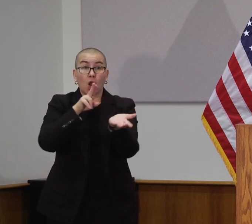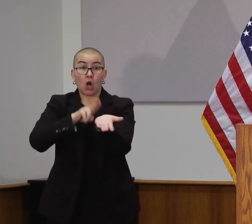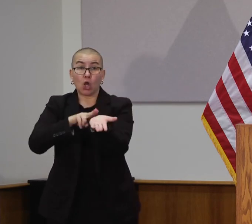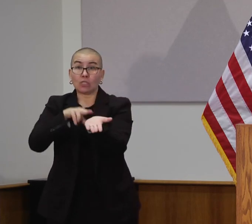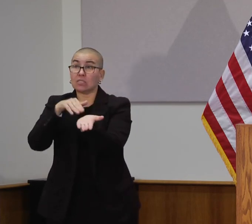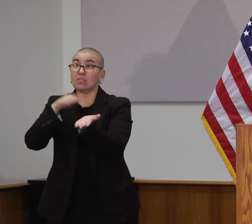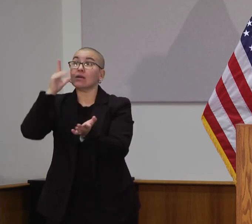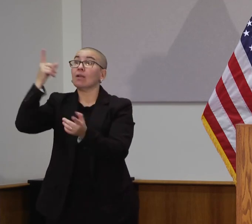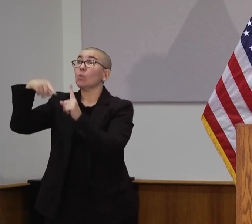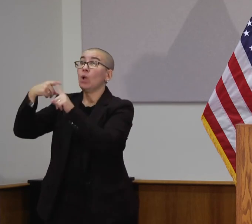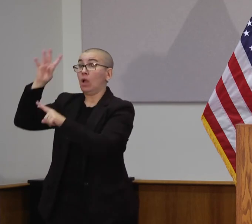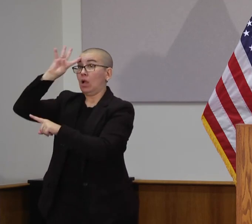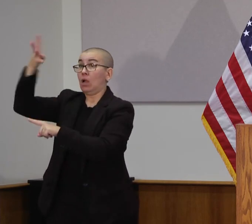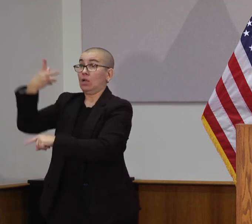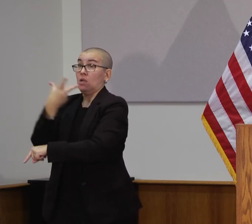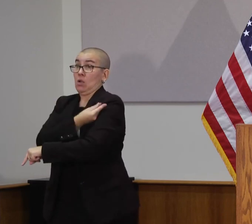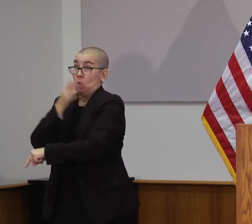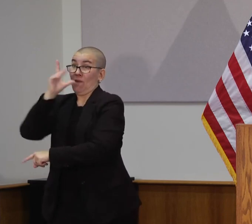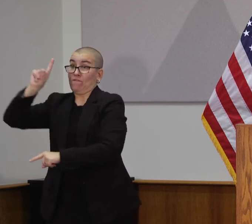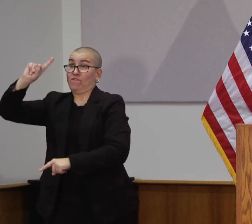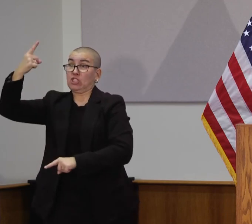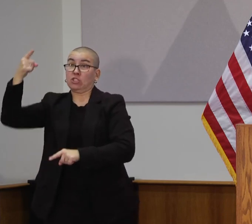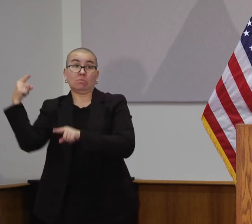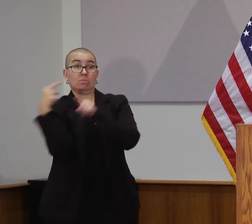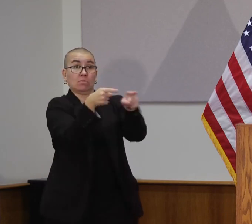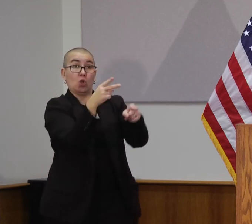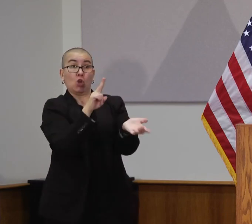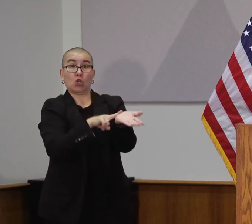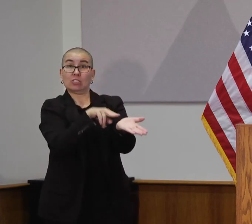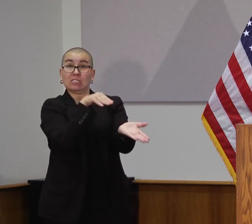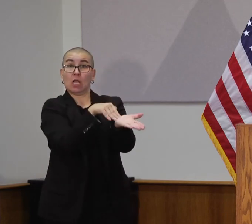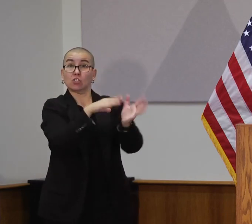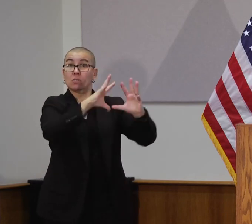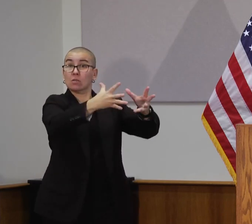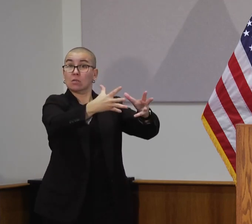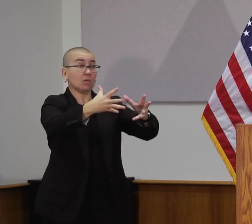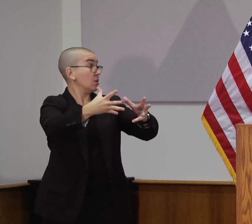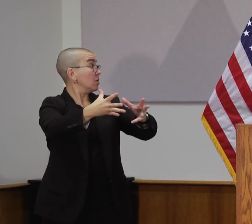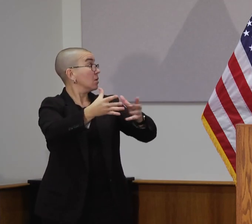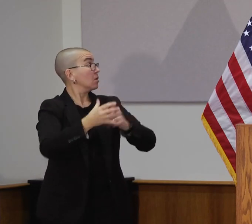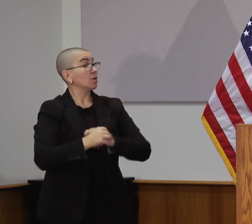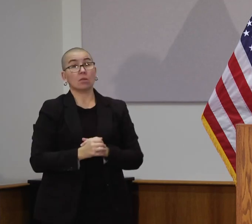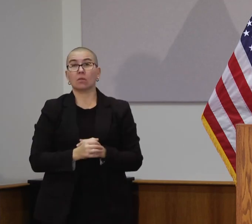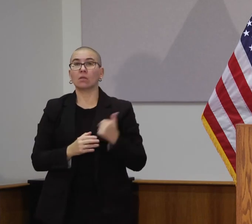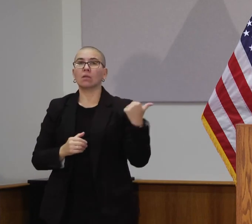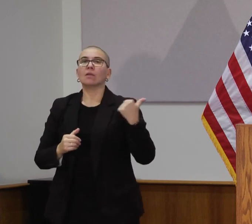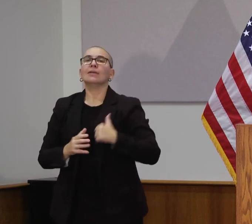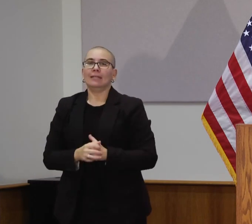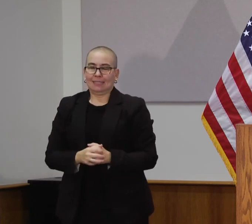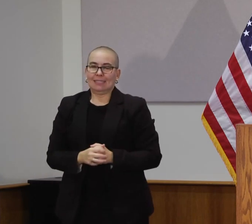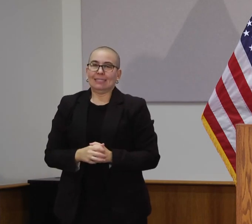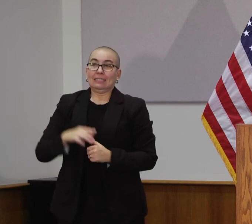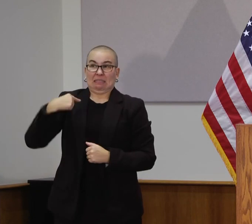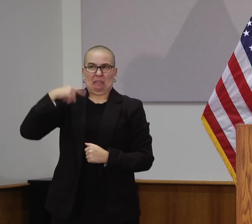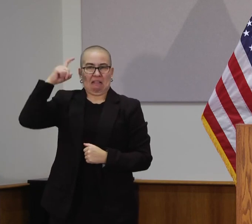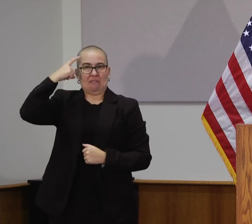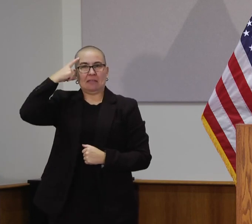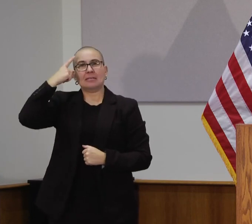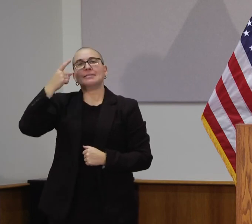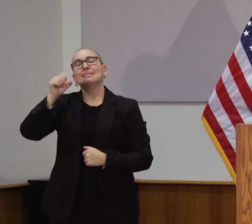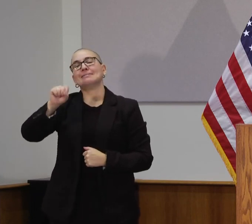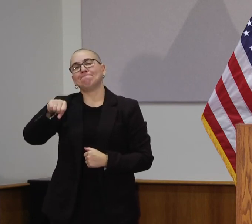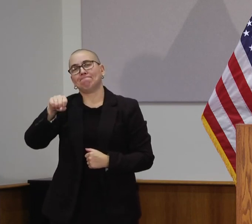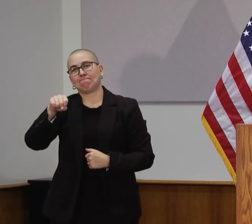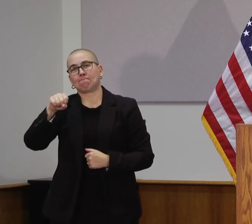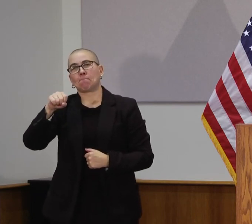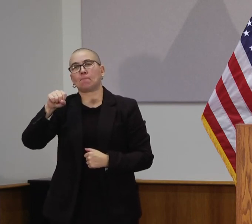to let Jan speak to the specifics. I think it's important, and I say this as a governor, and we governors talk together. The Midwest governors we're